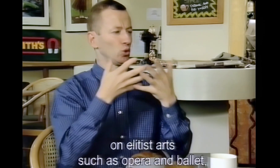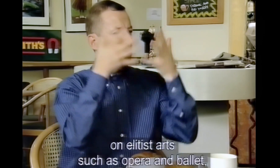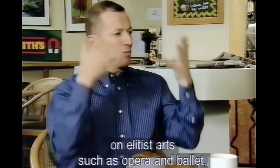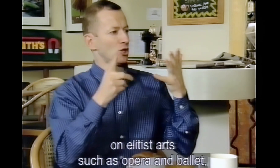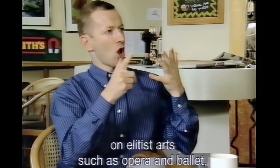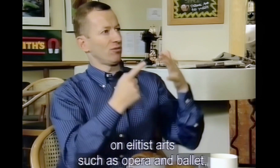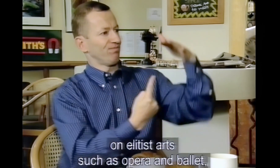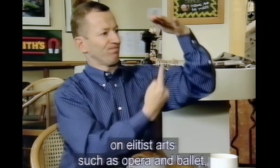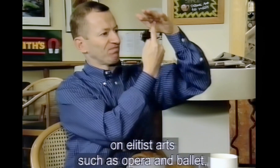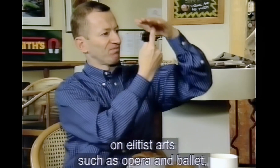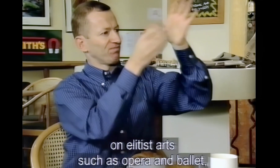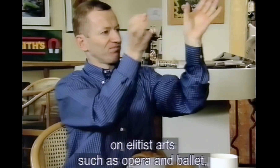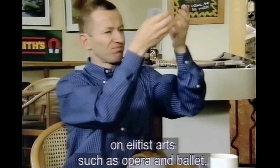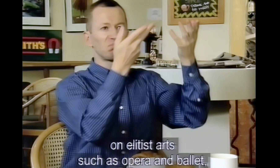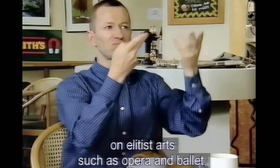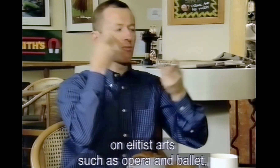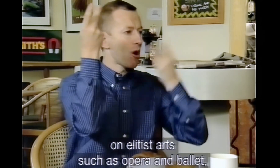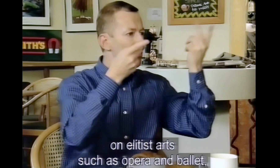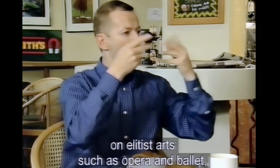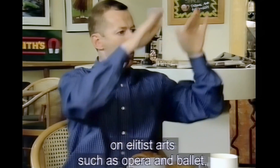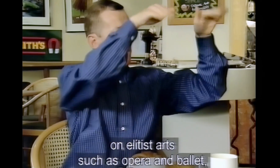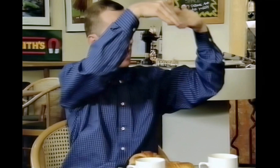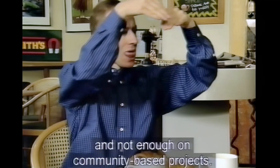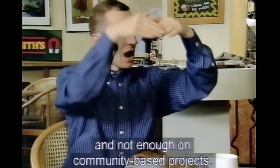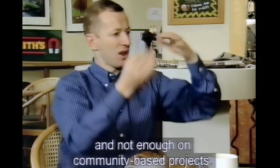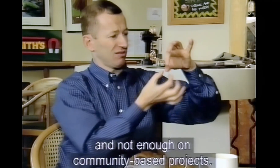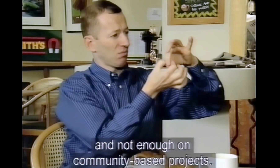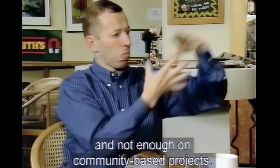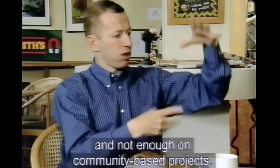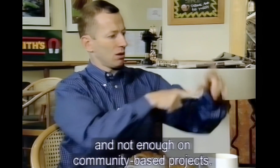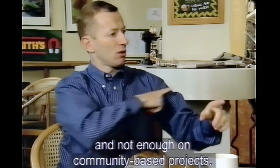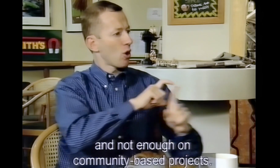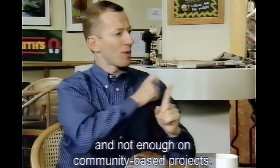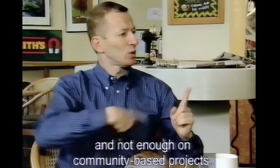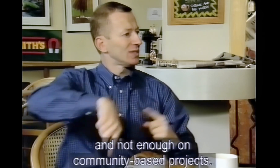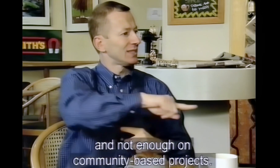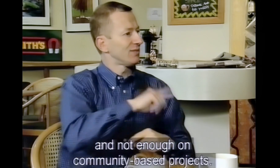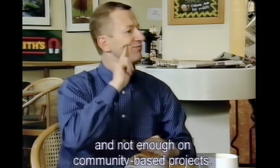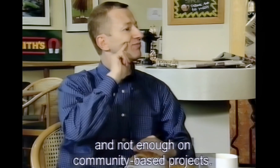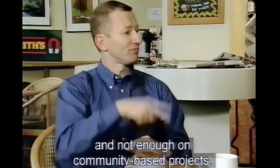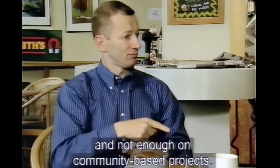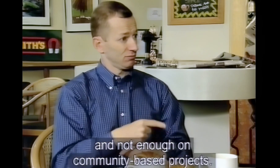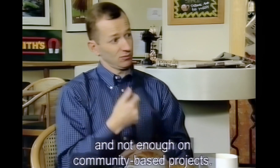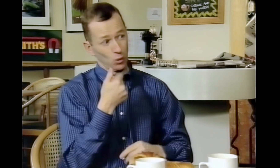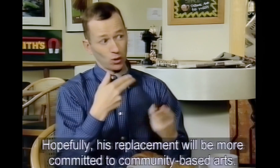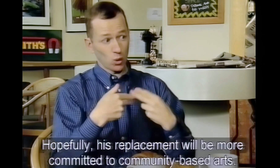arts, such as opera and ballet, not enough on community-based projects. That could be good news for